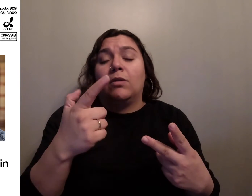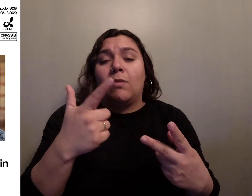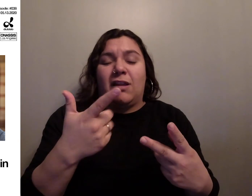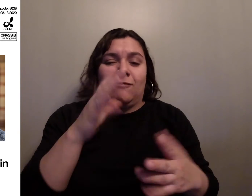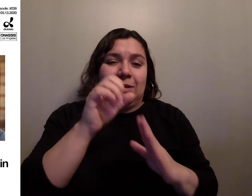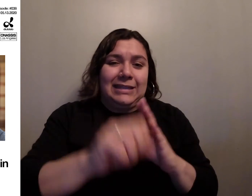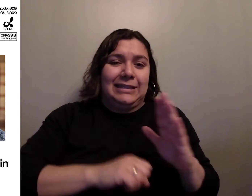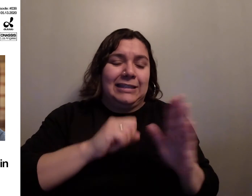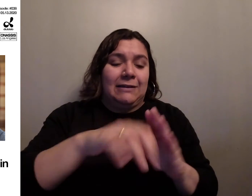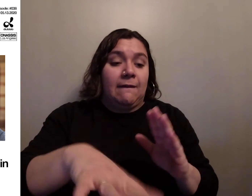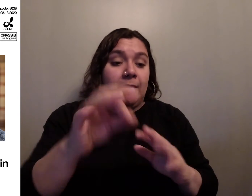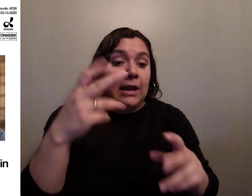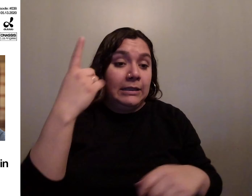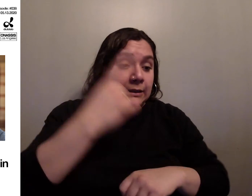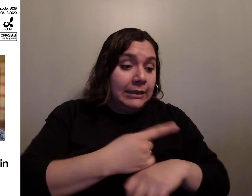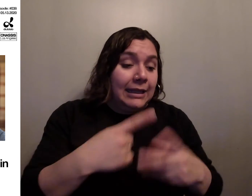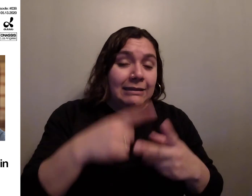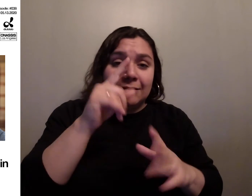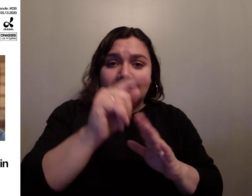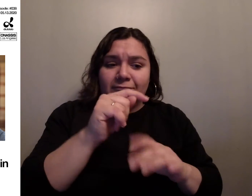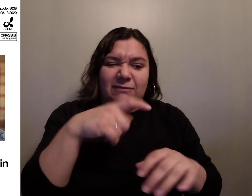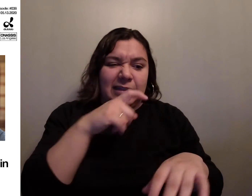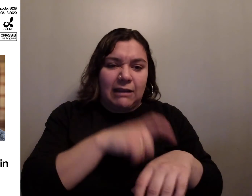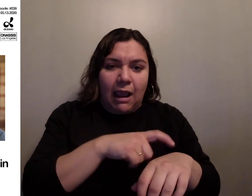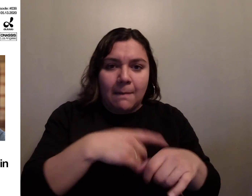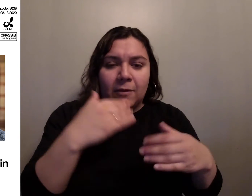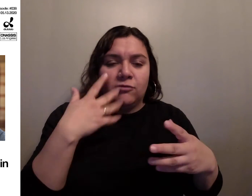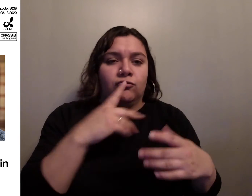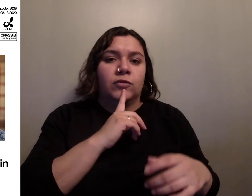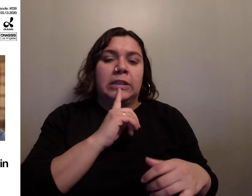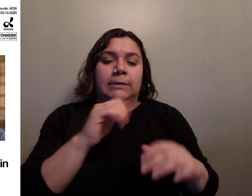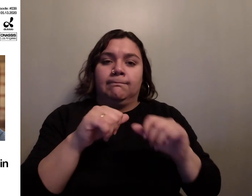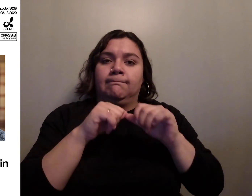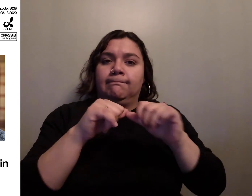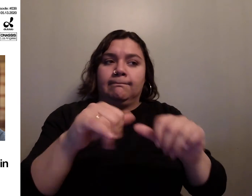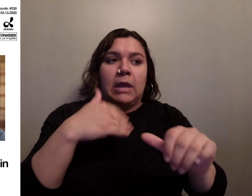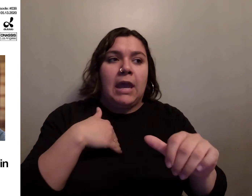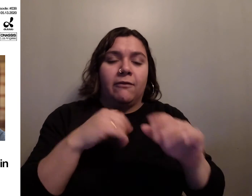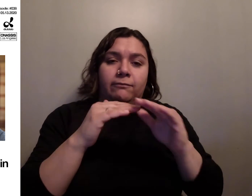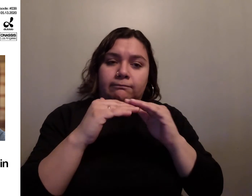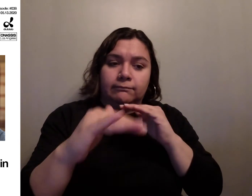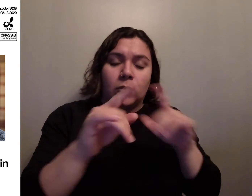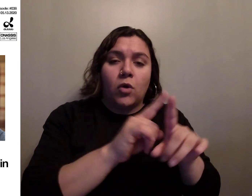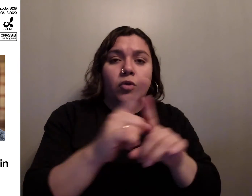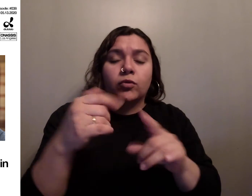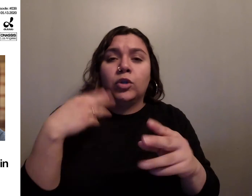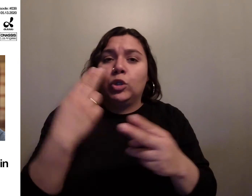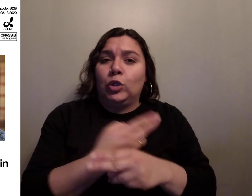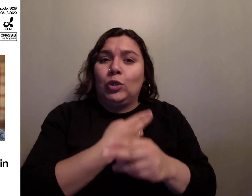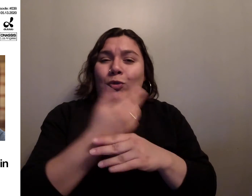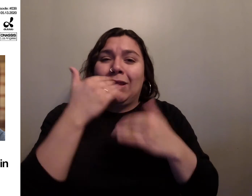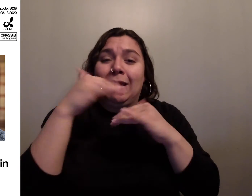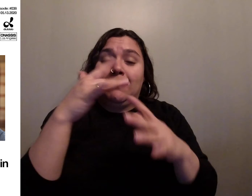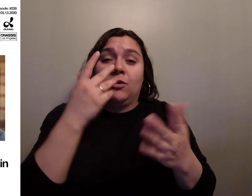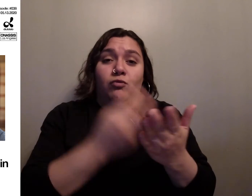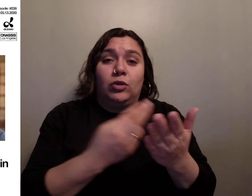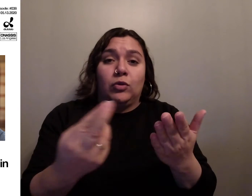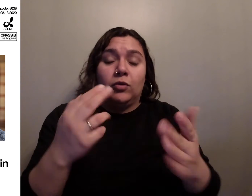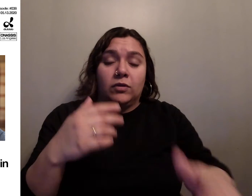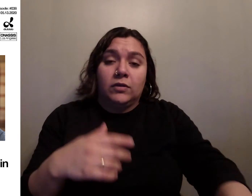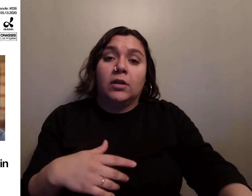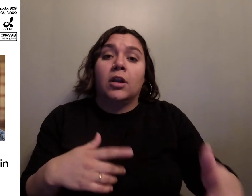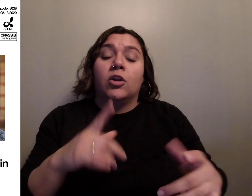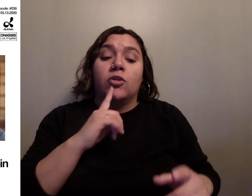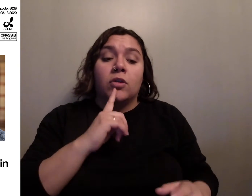2020-2021 season and find dates and times and do all of that and create continuity. And then to use the very